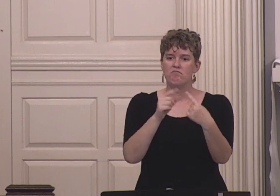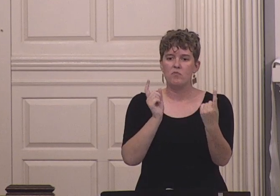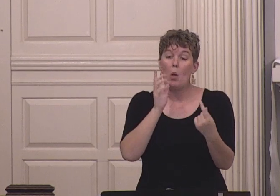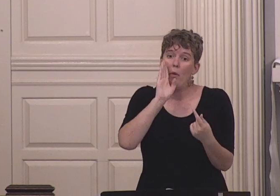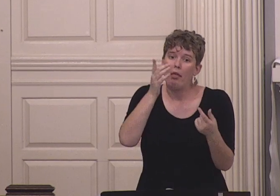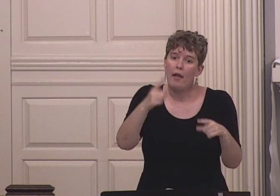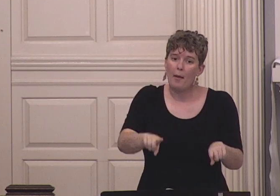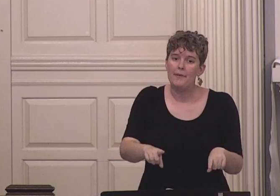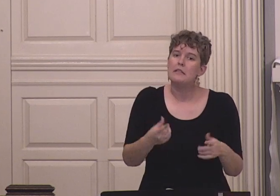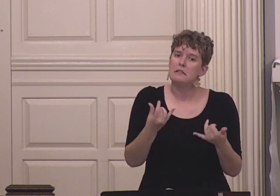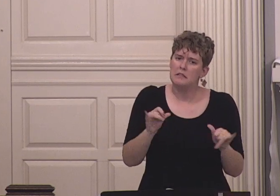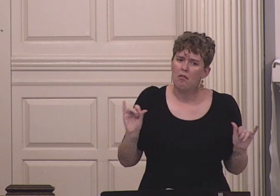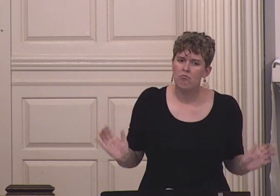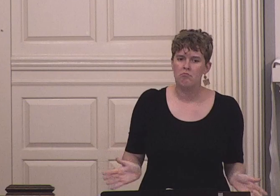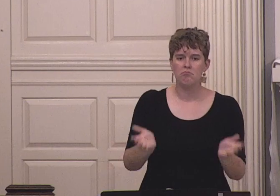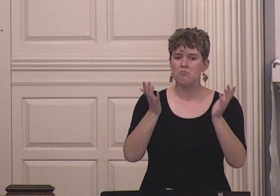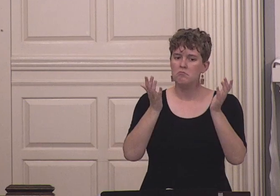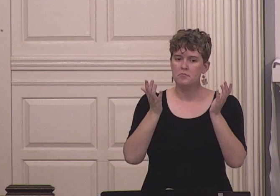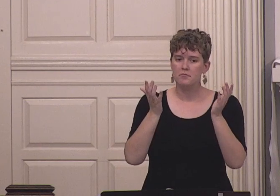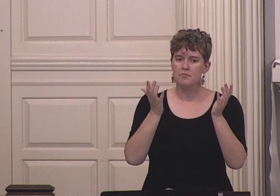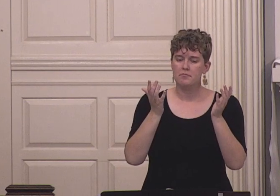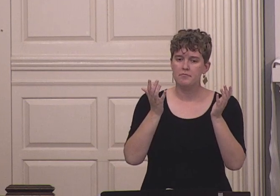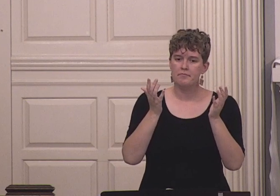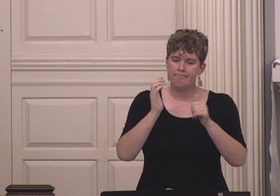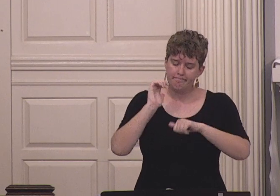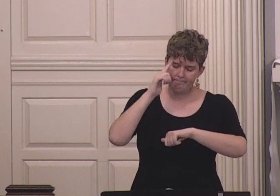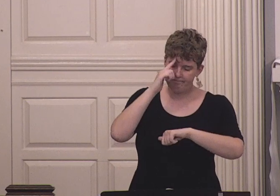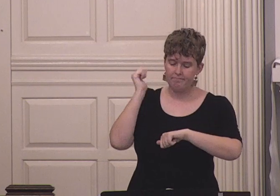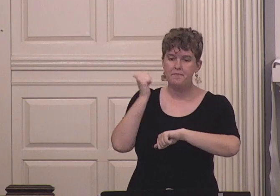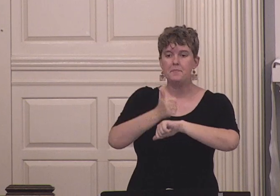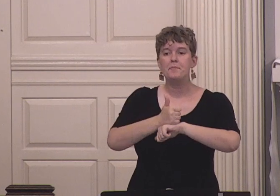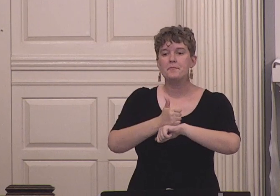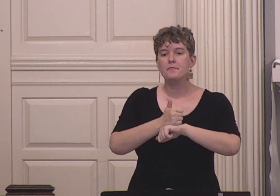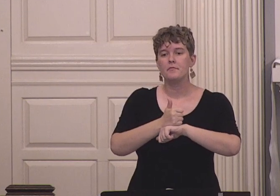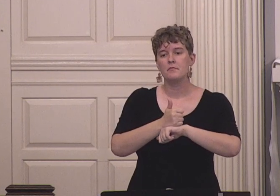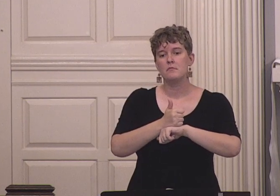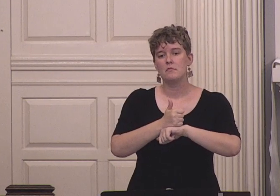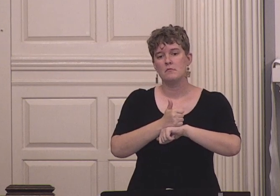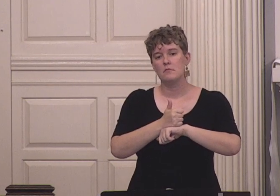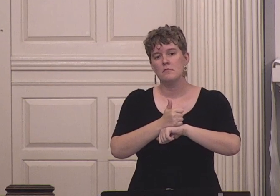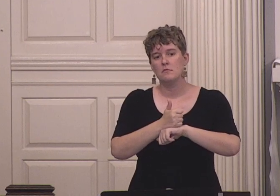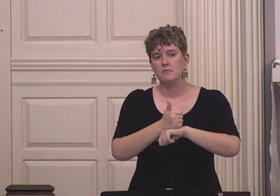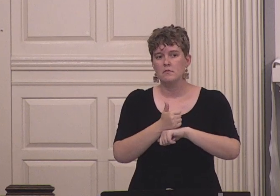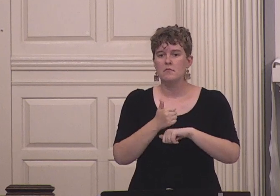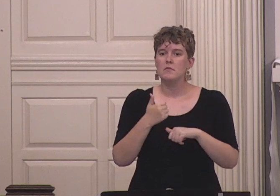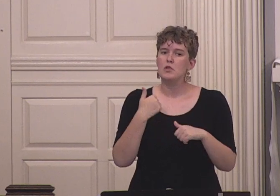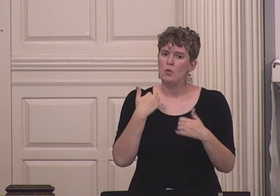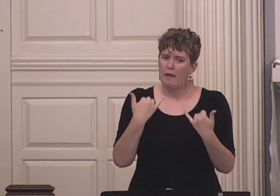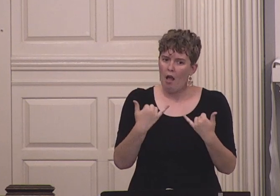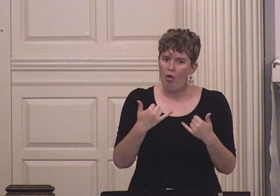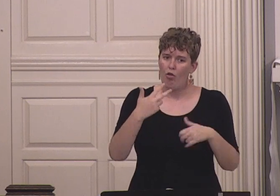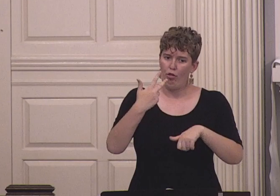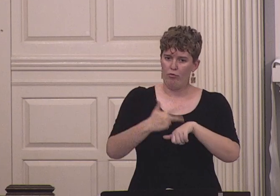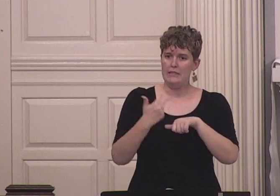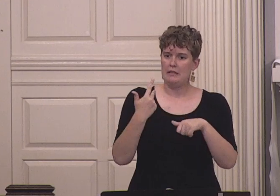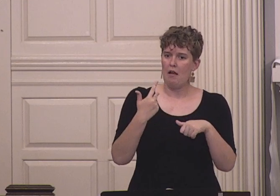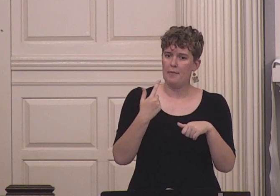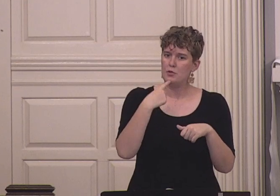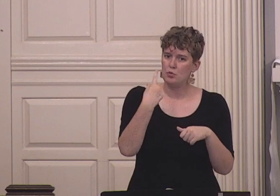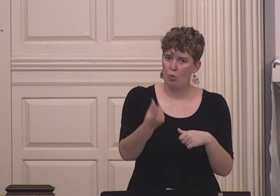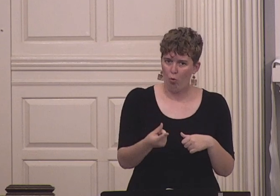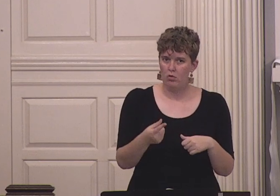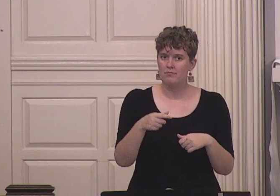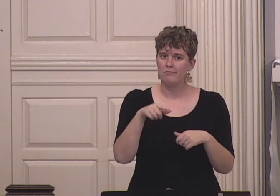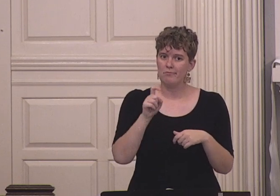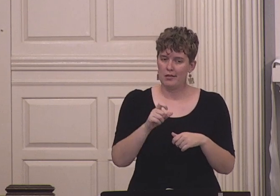his disciples to stand firm. We have heard this mentioned three times. They were